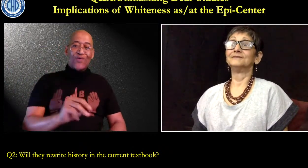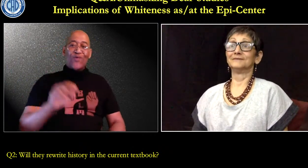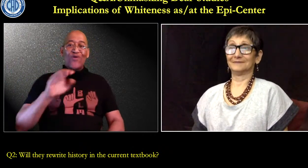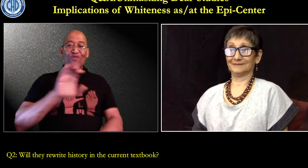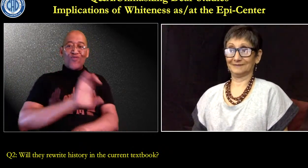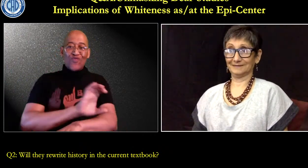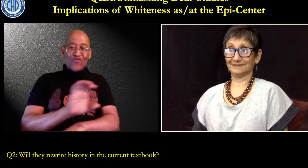in,